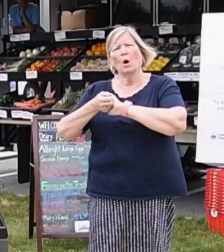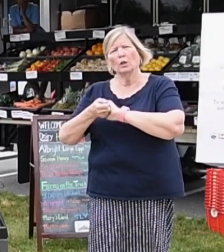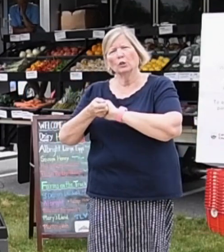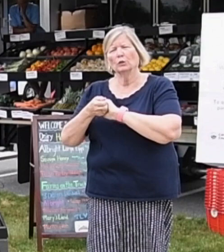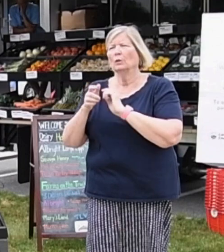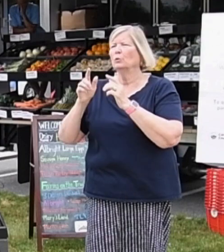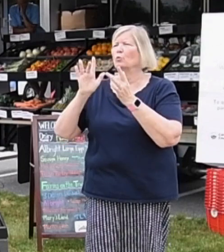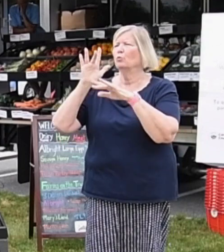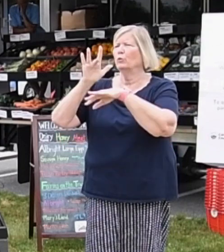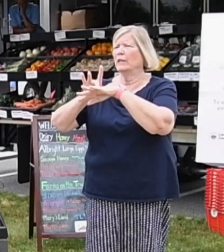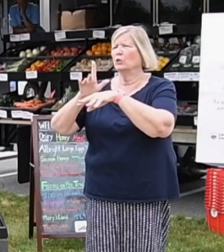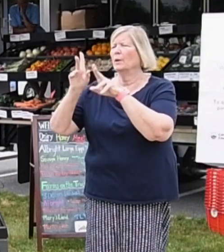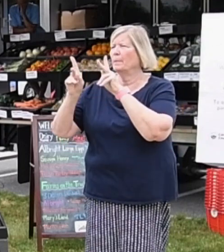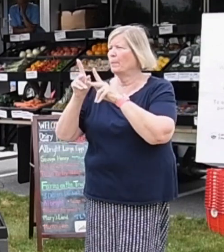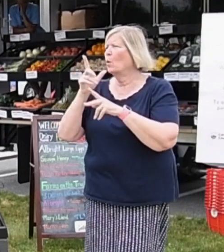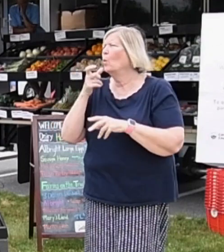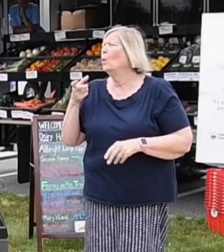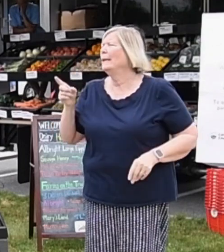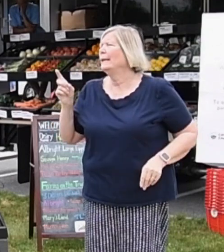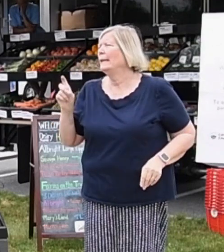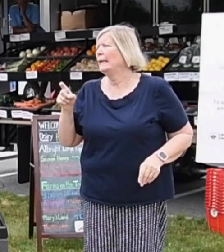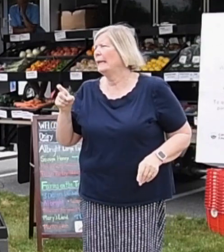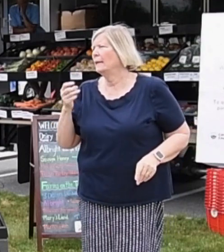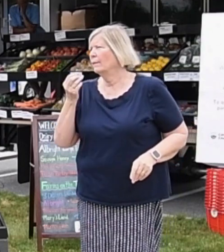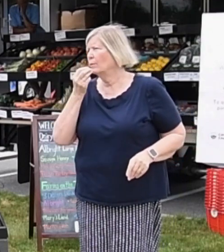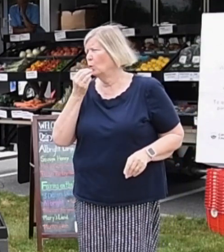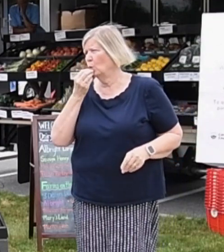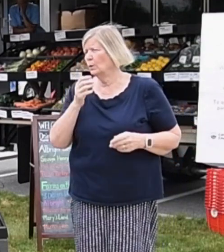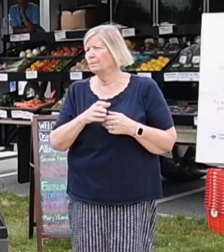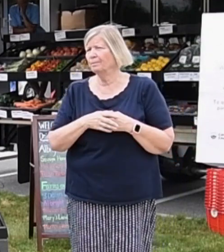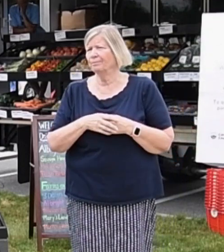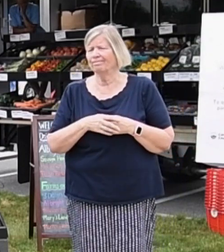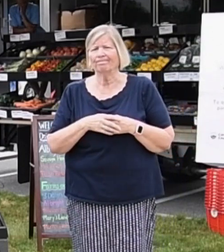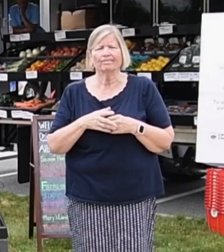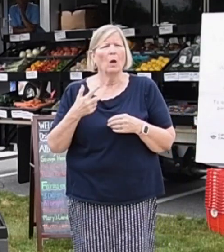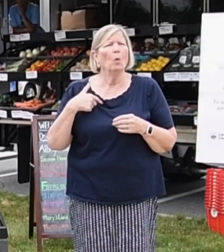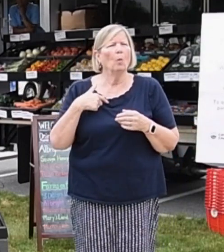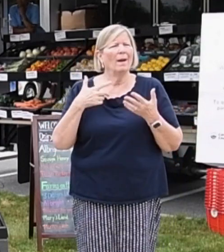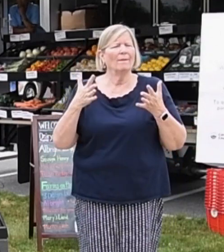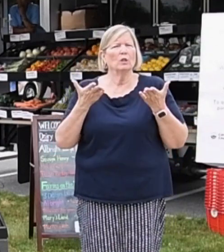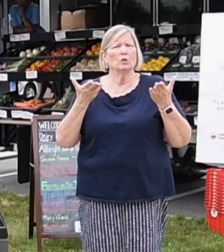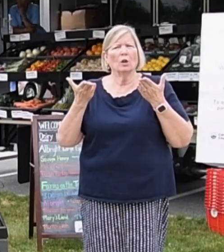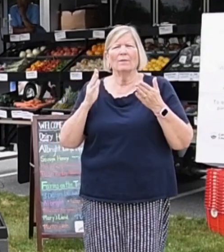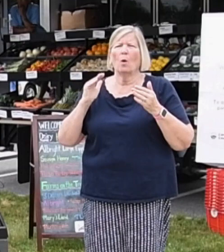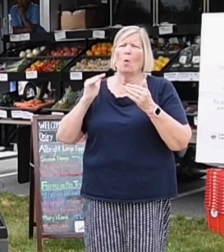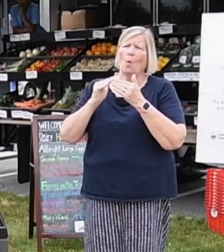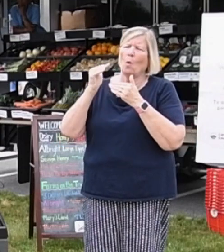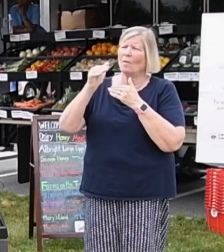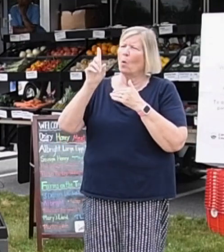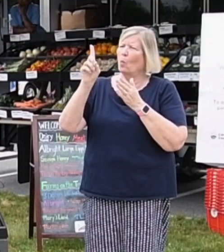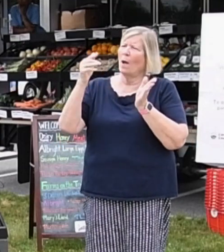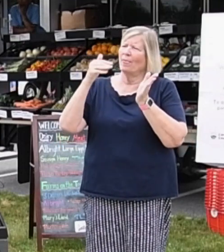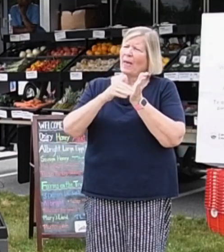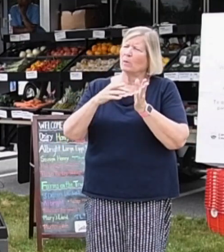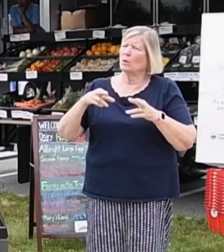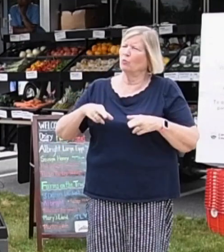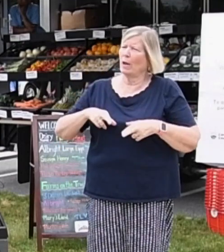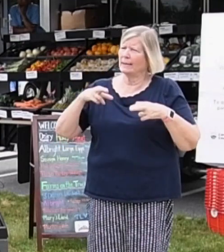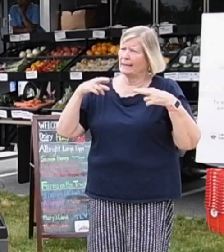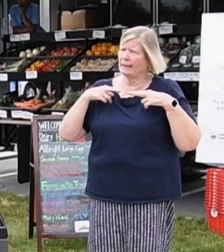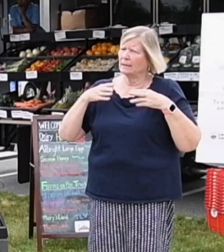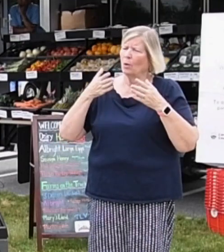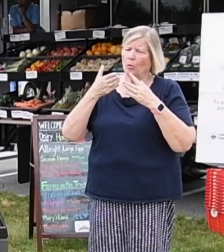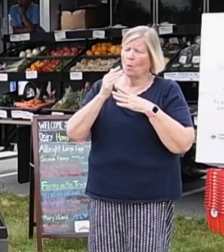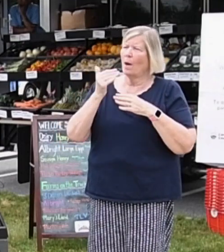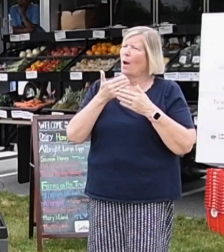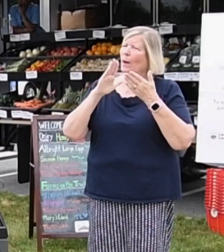to reach people who need food. We have served over 1,000 residents through our